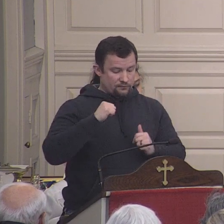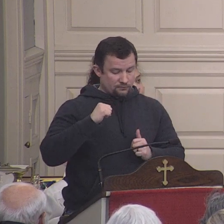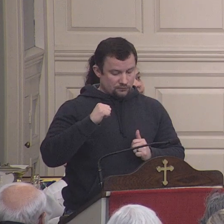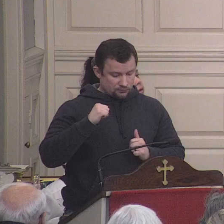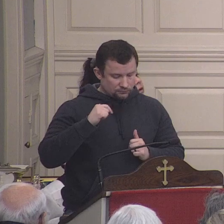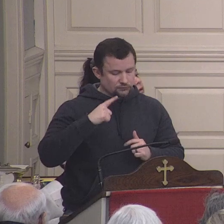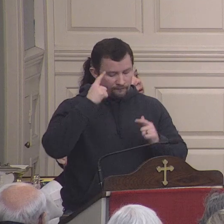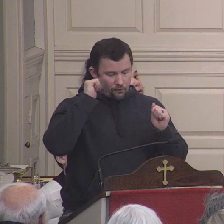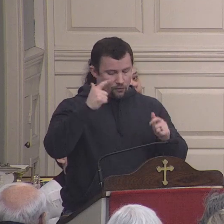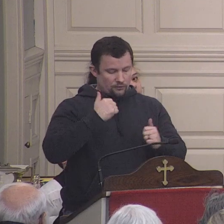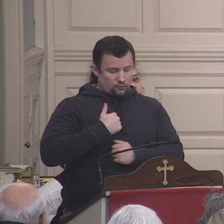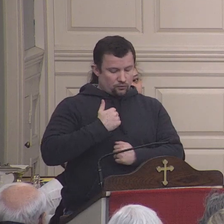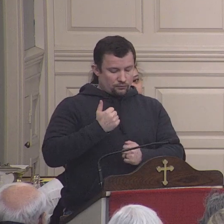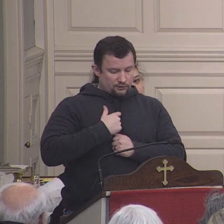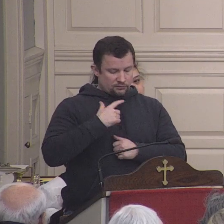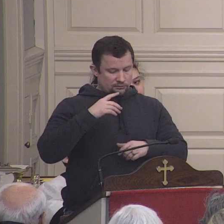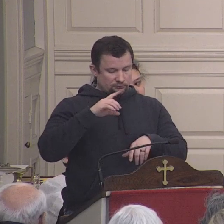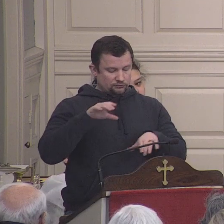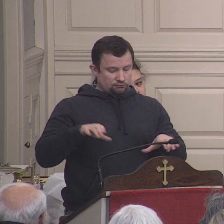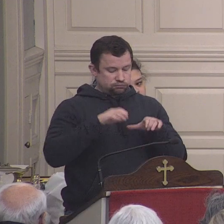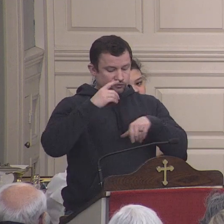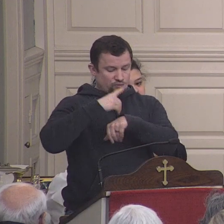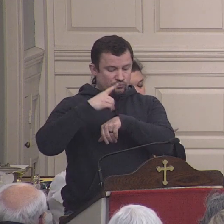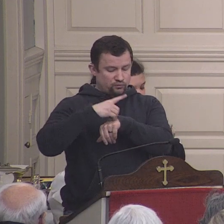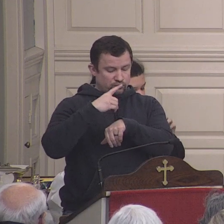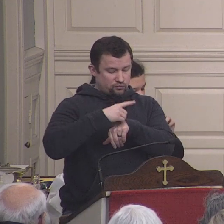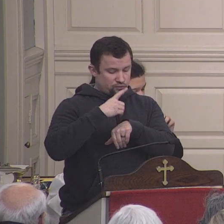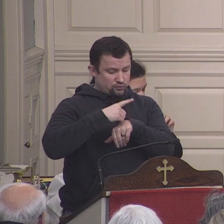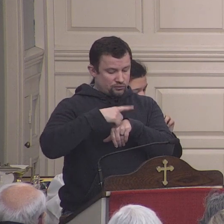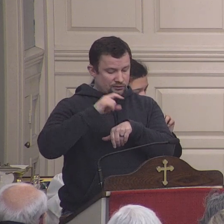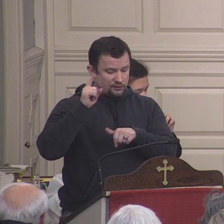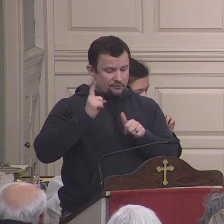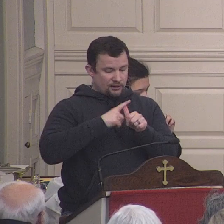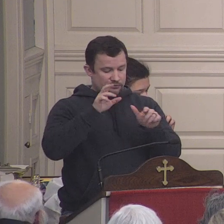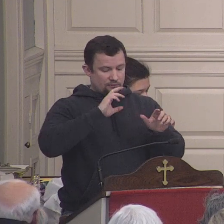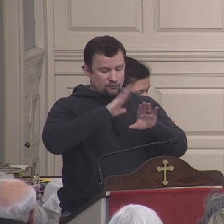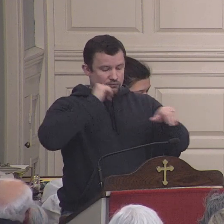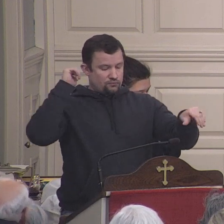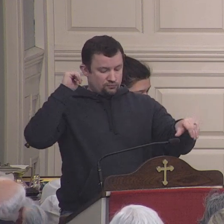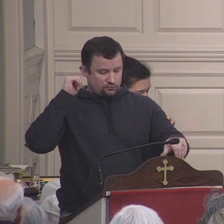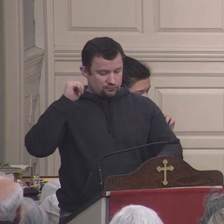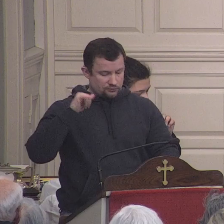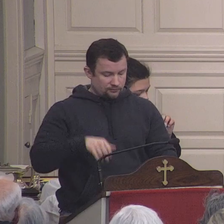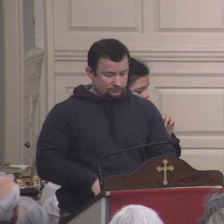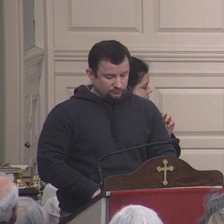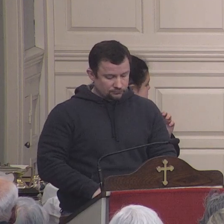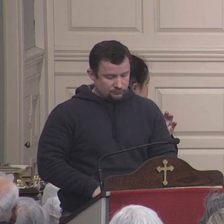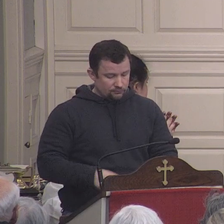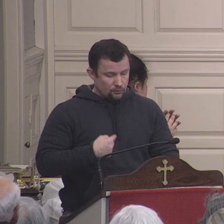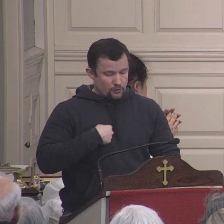For all the soldiers on active duty and the first responders,